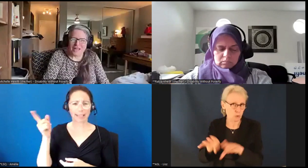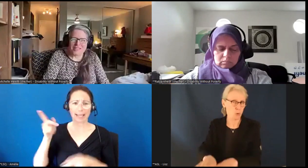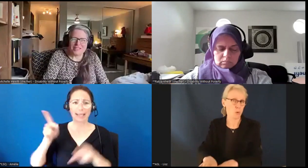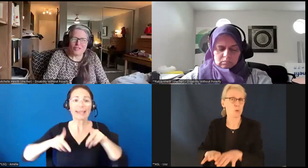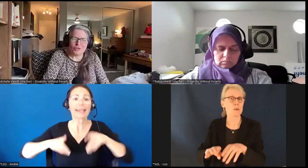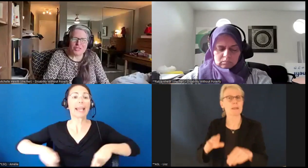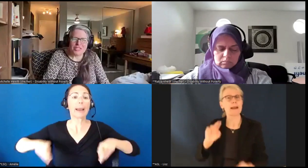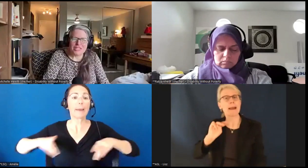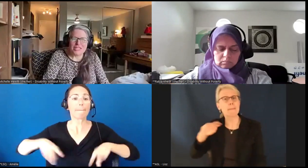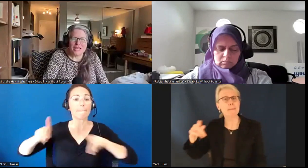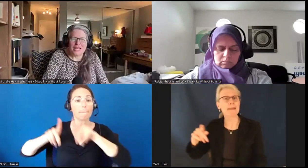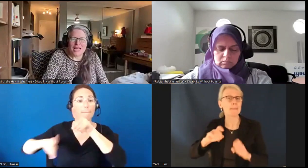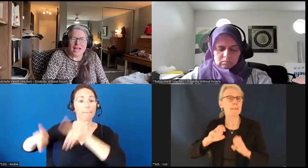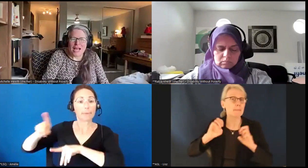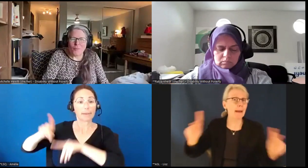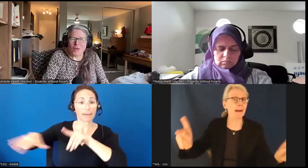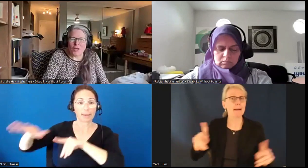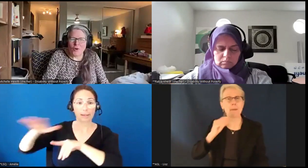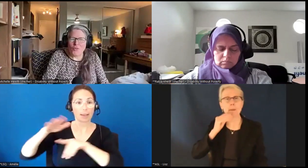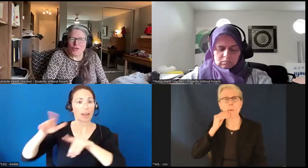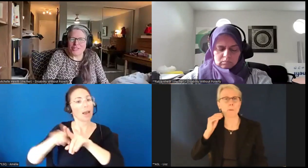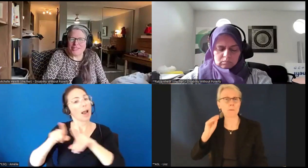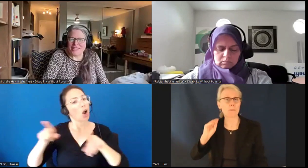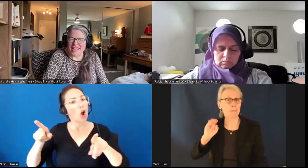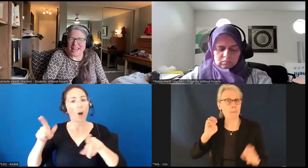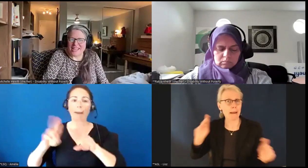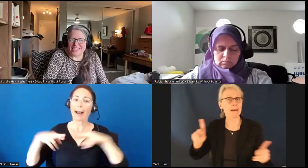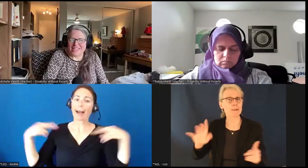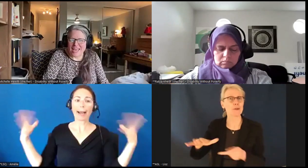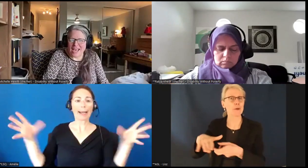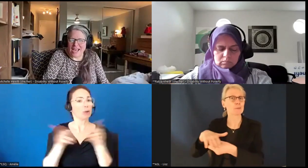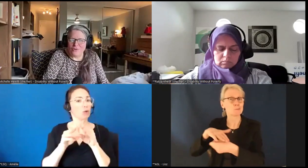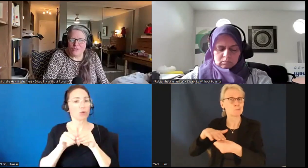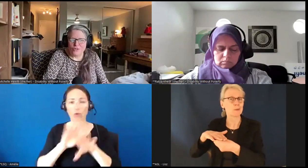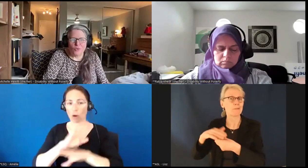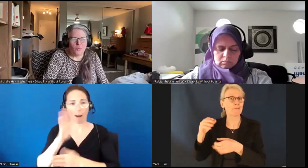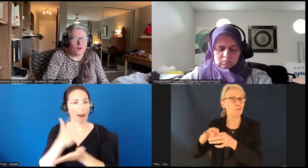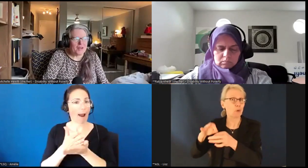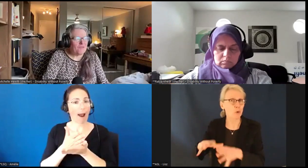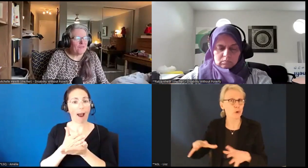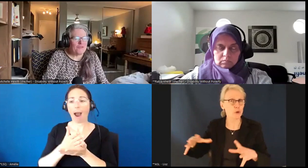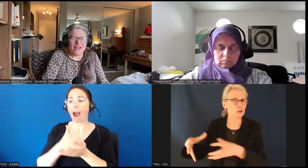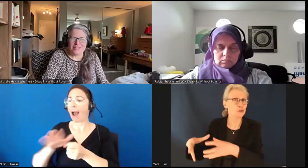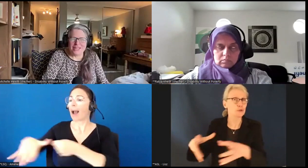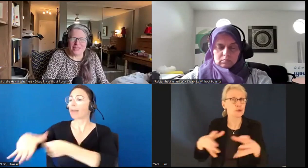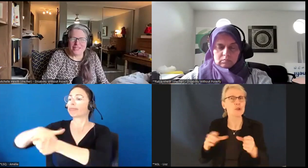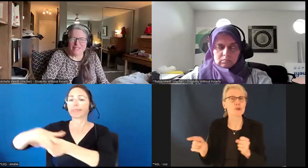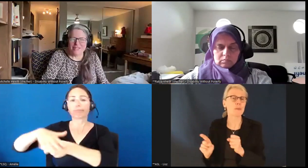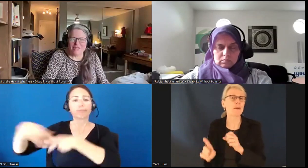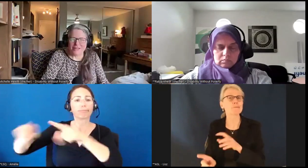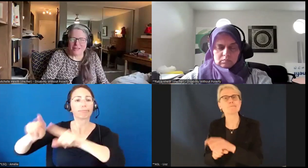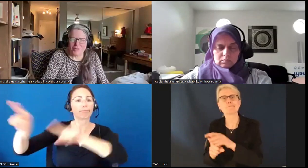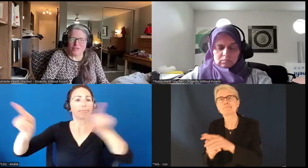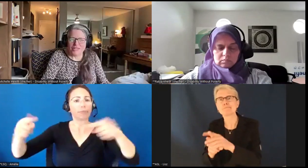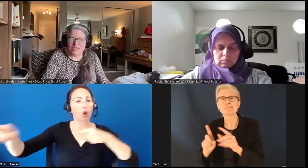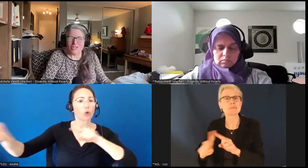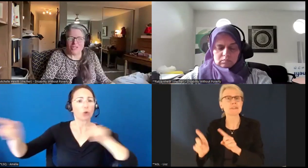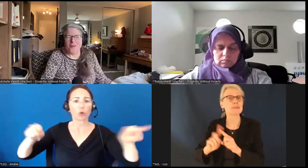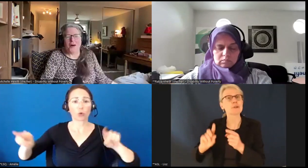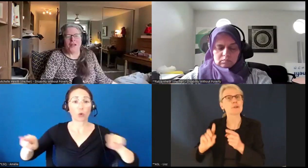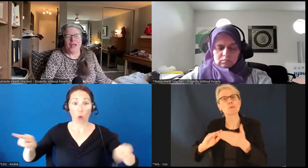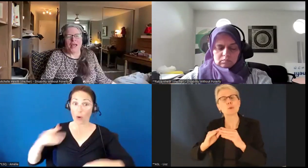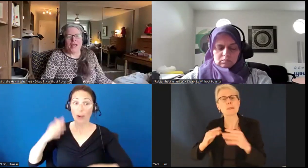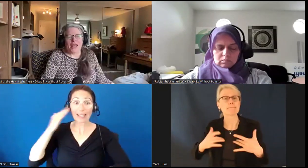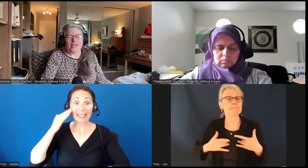in their constituencies. And we know that they like to get out to whatever fairs it is in their community and